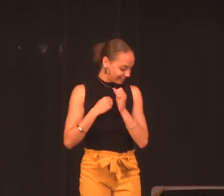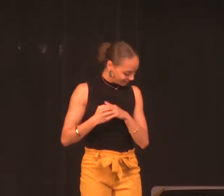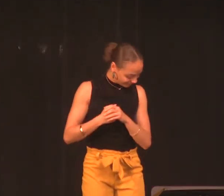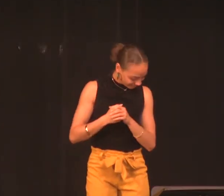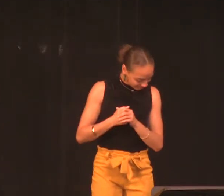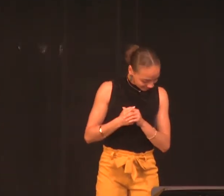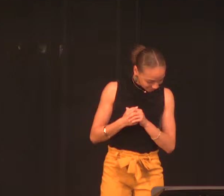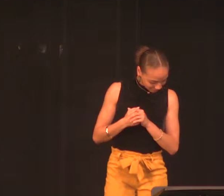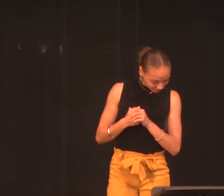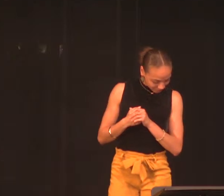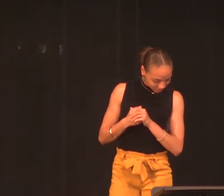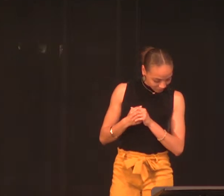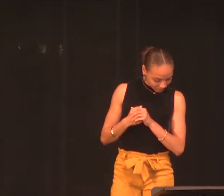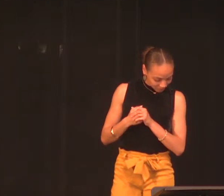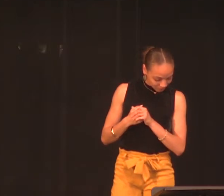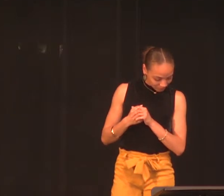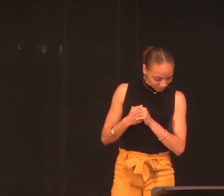every version of who you become.